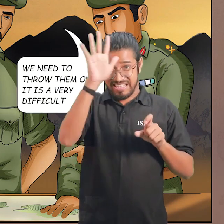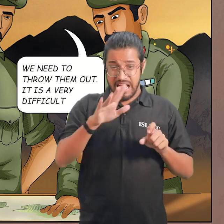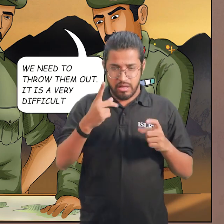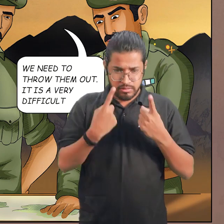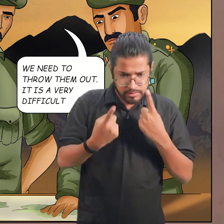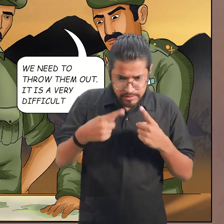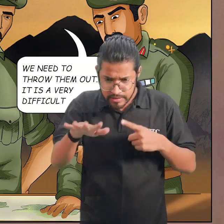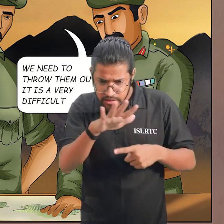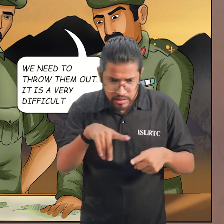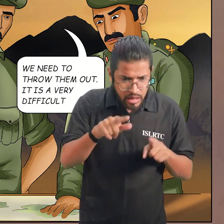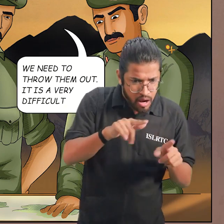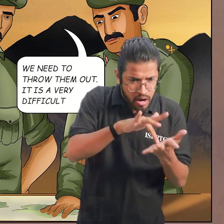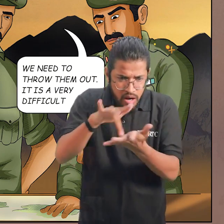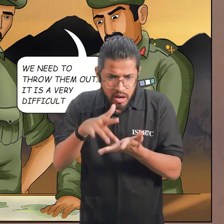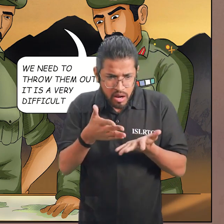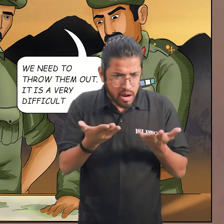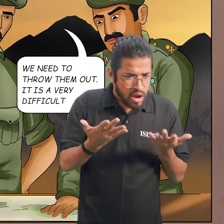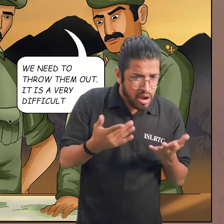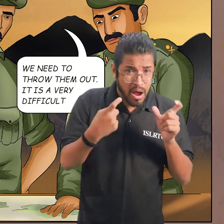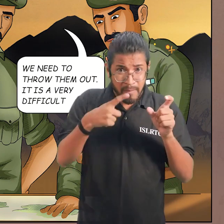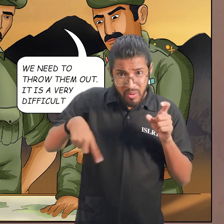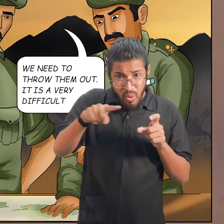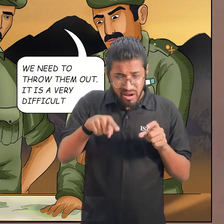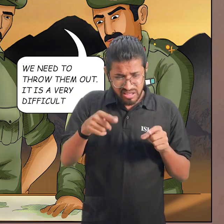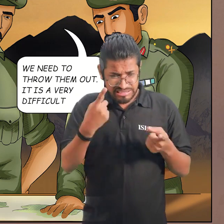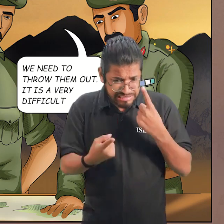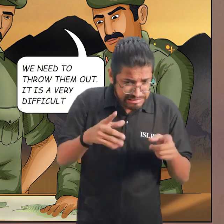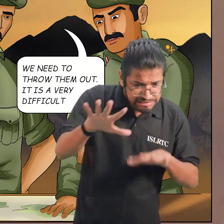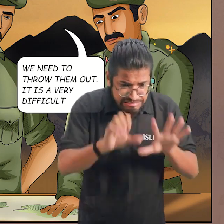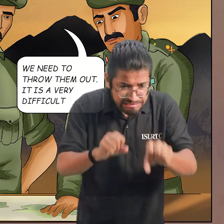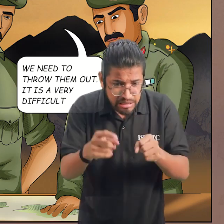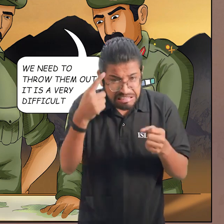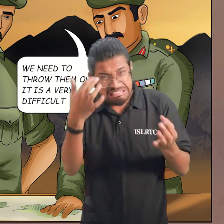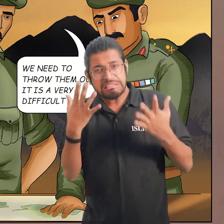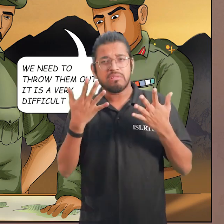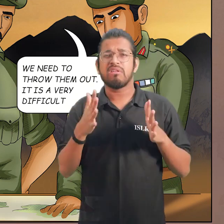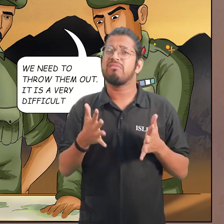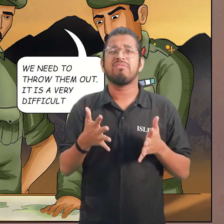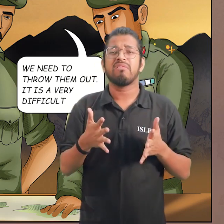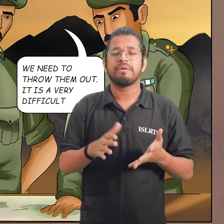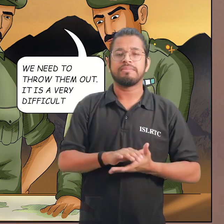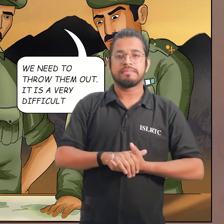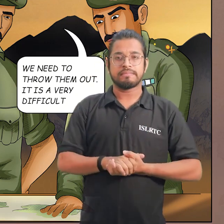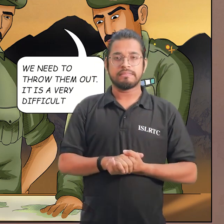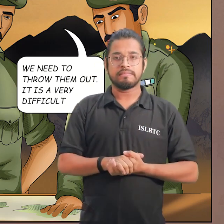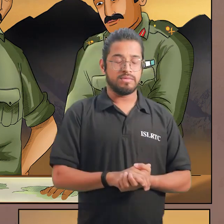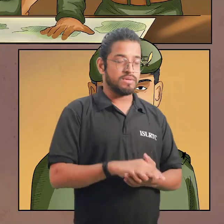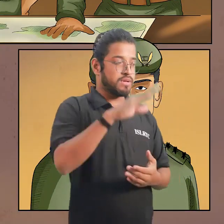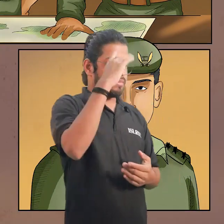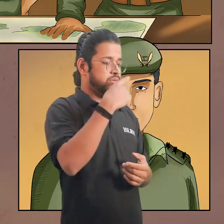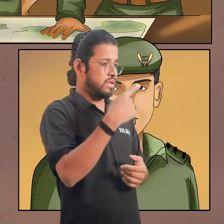In the initial part of the operations, the army did not have artillery and effective intelligence in